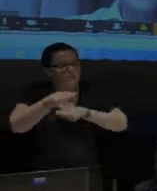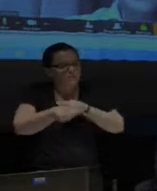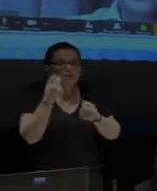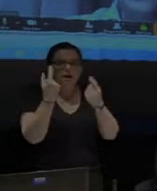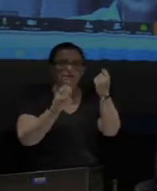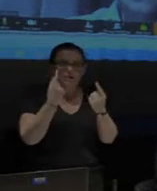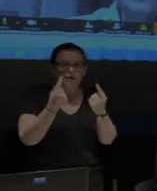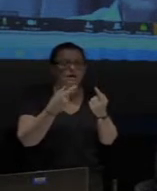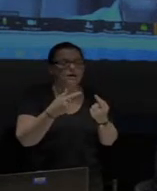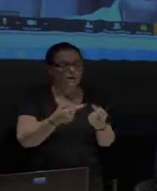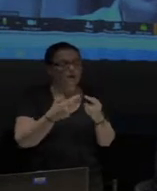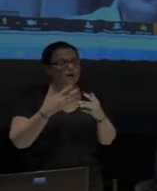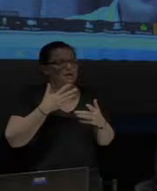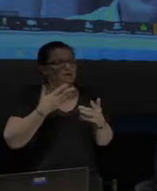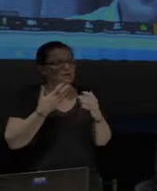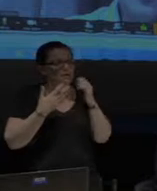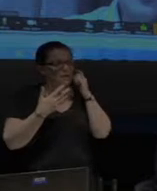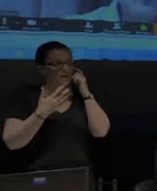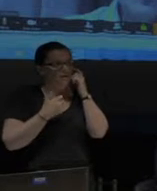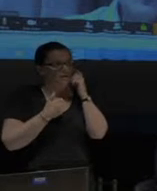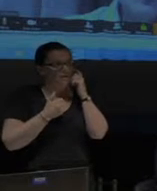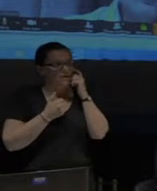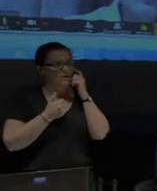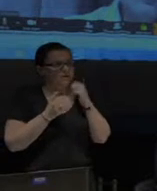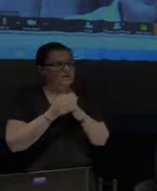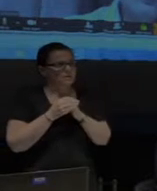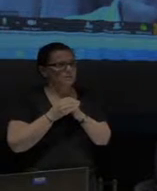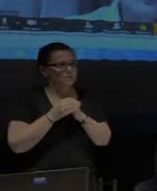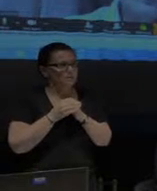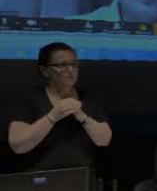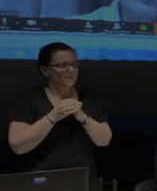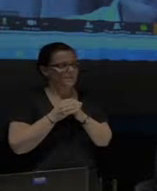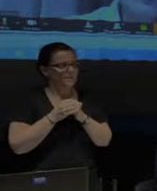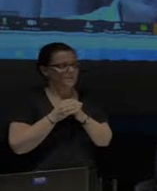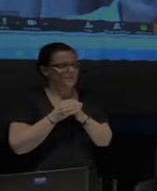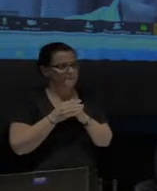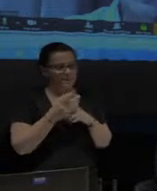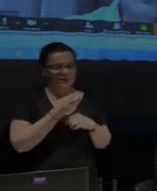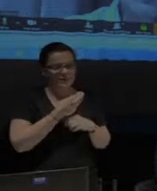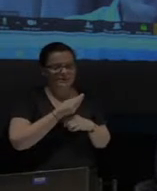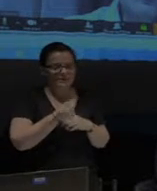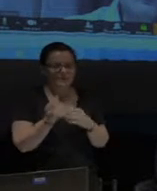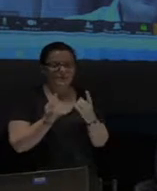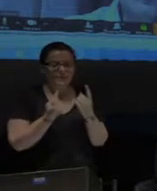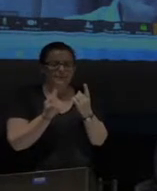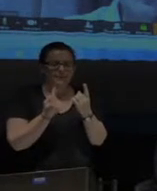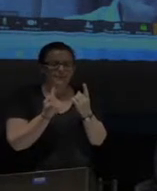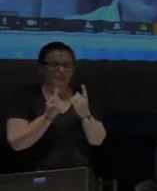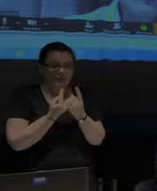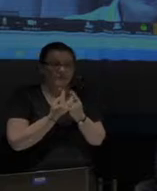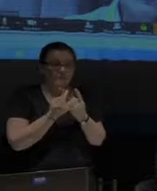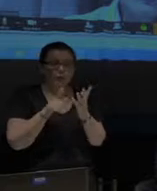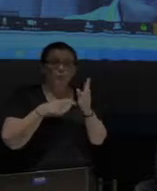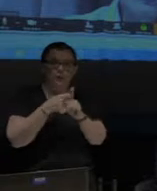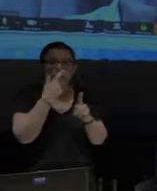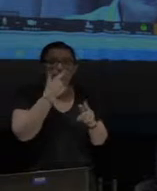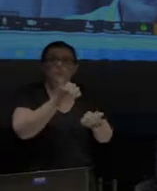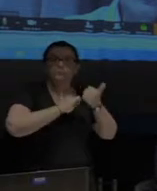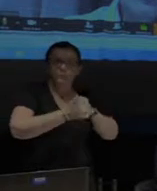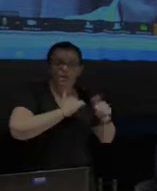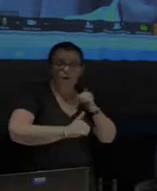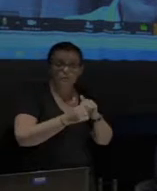the patchwork, but I would amplify maybe a couple of points around that. So I think there are some things the UK can be very proud of, maybe not